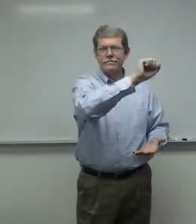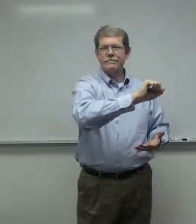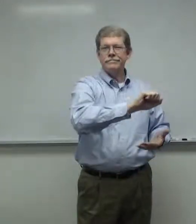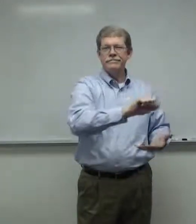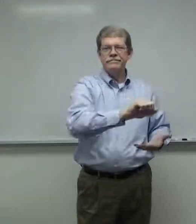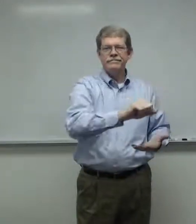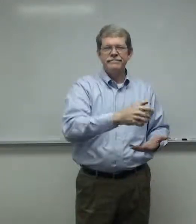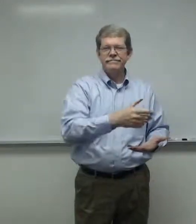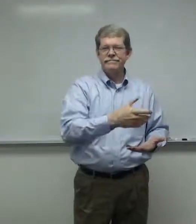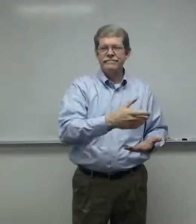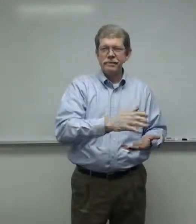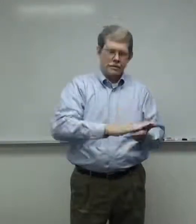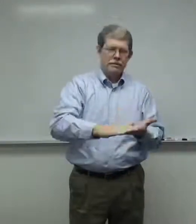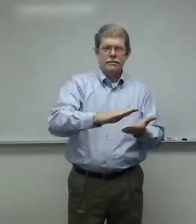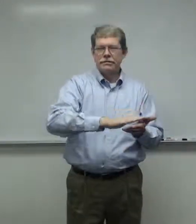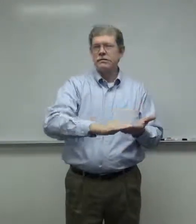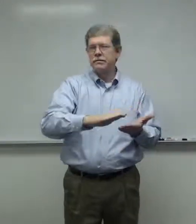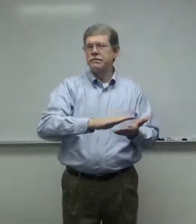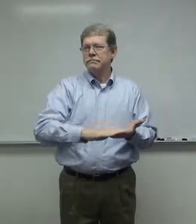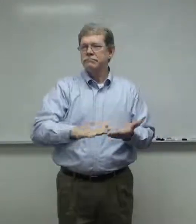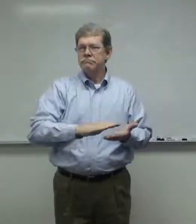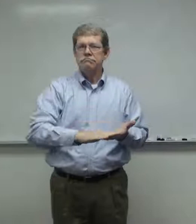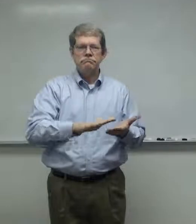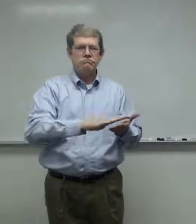That could be scrubbing, cleaning.